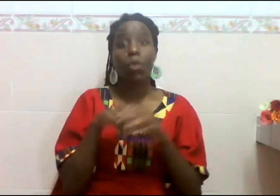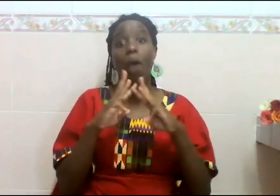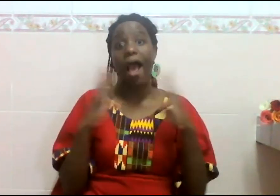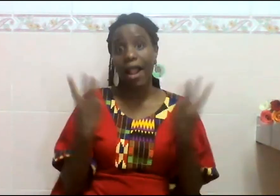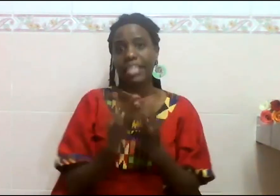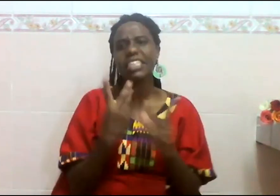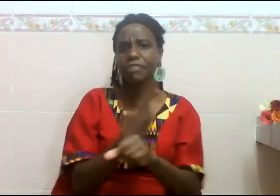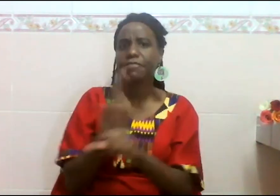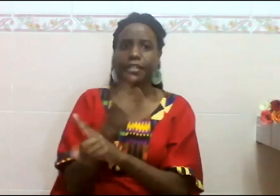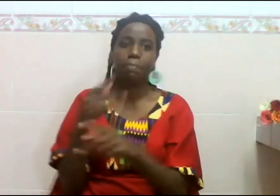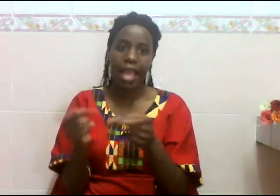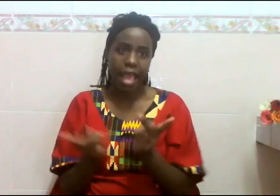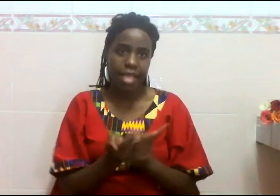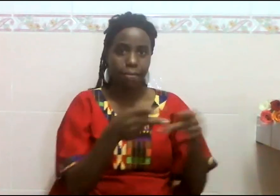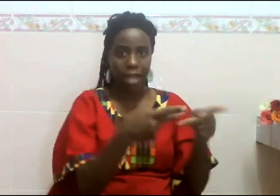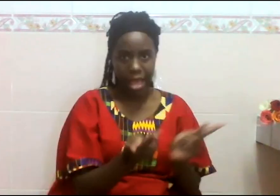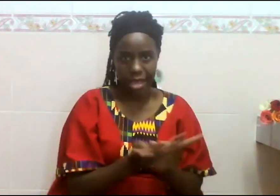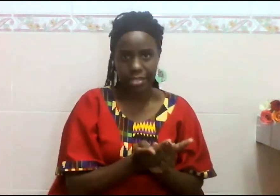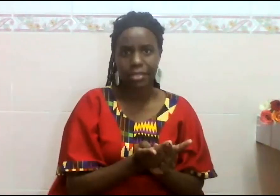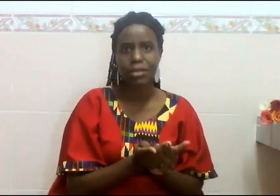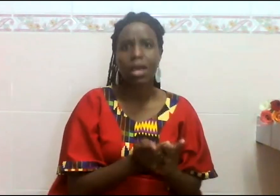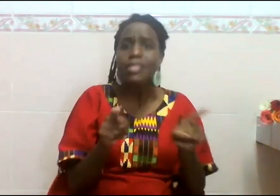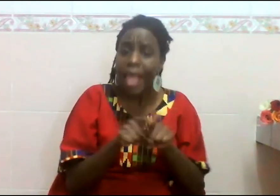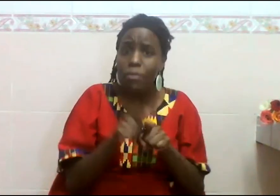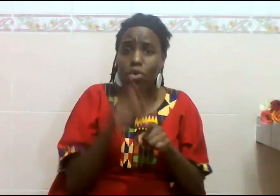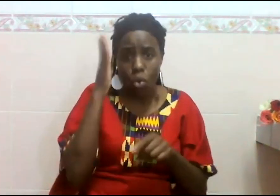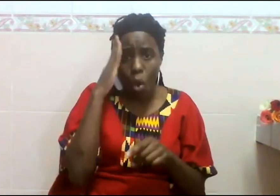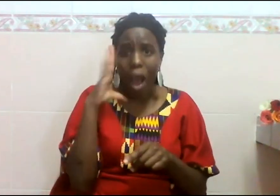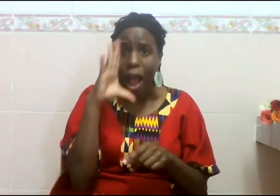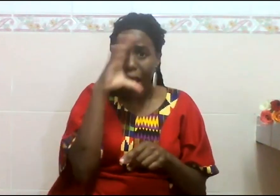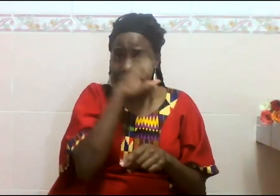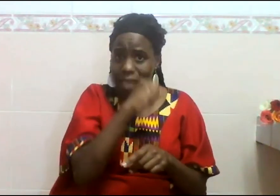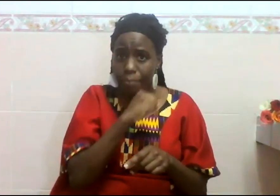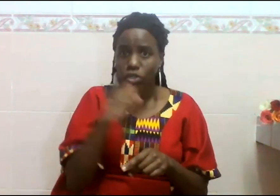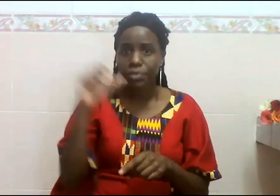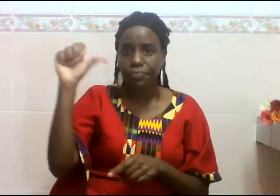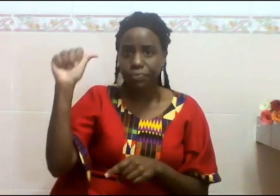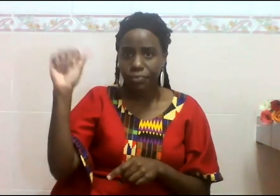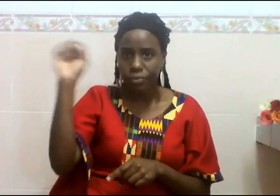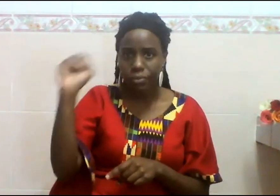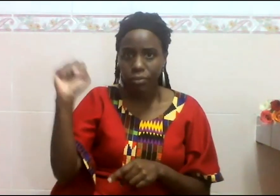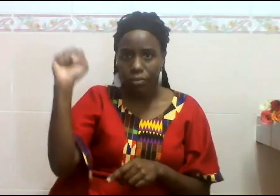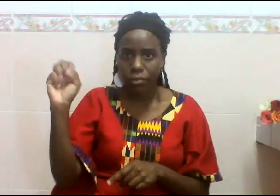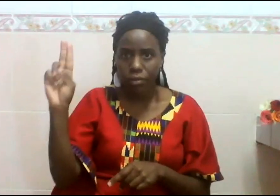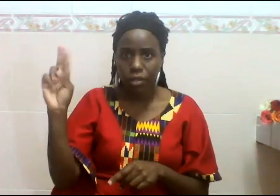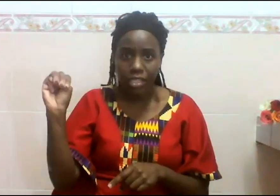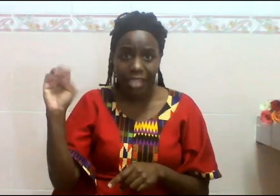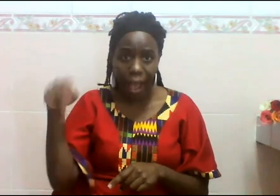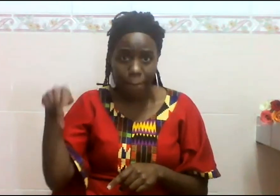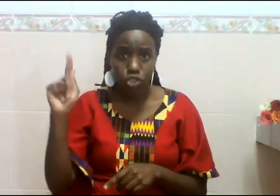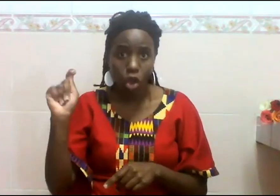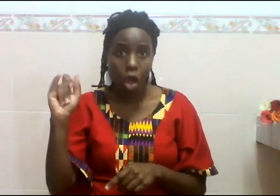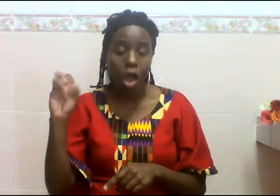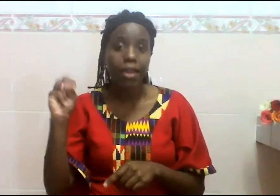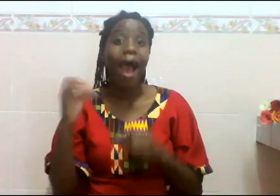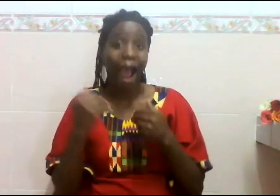indigenous representatives themselves see it very essential to be distinct from mainstream societies, which are mostly Western imprinted.